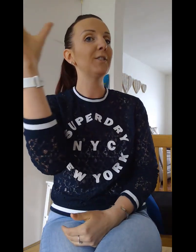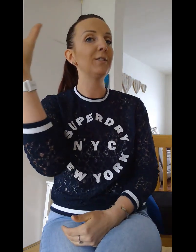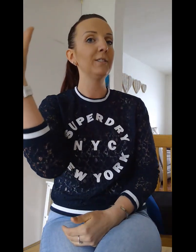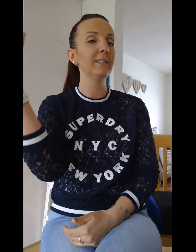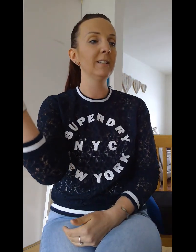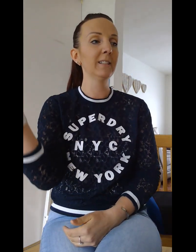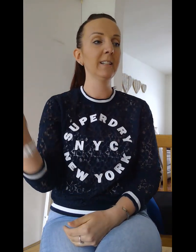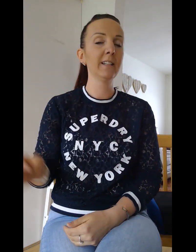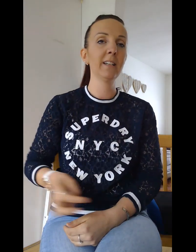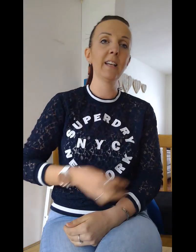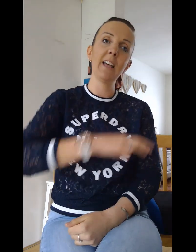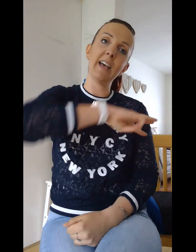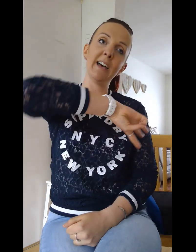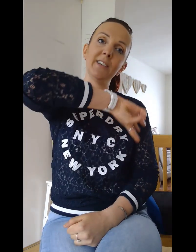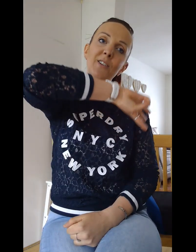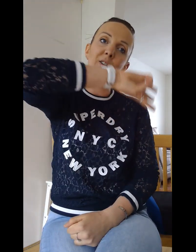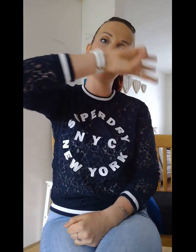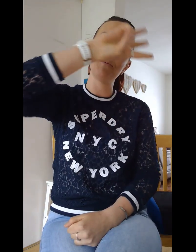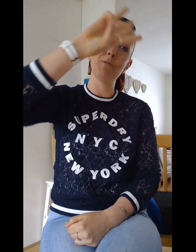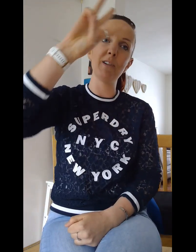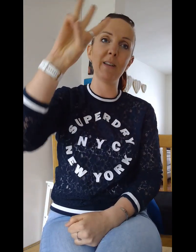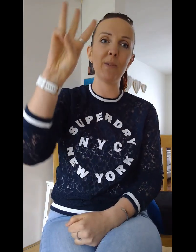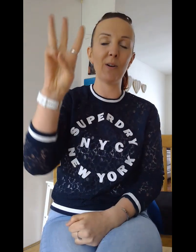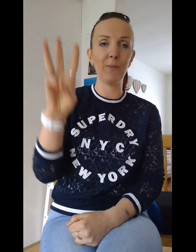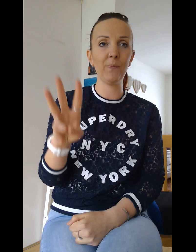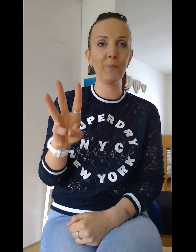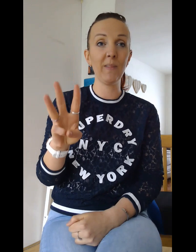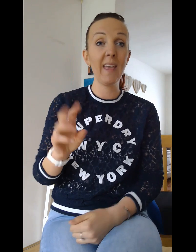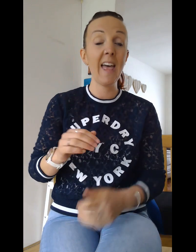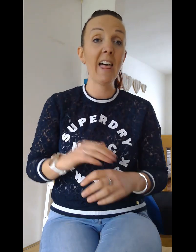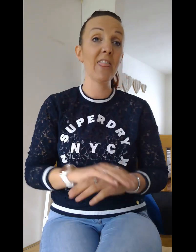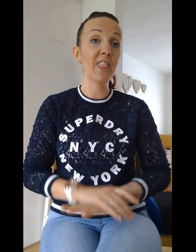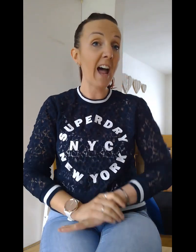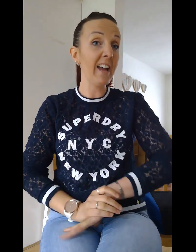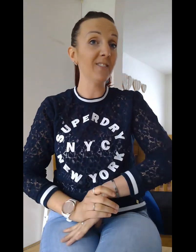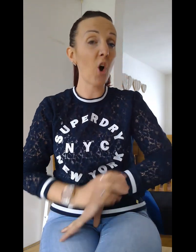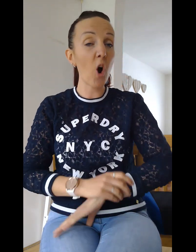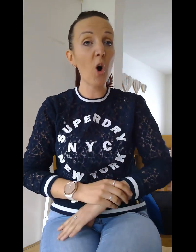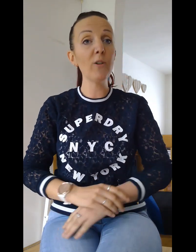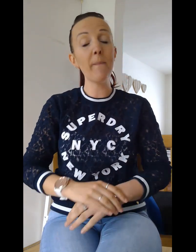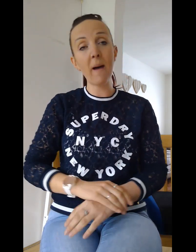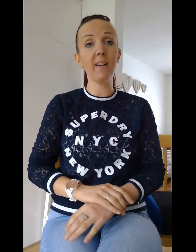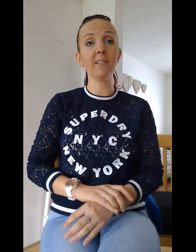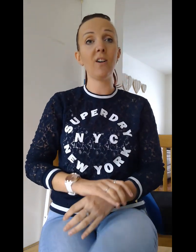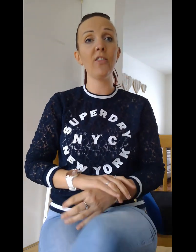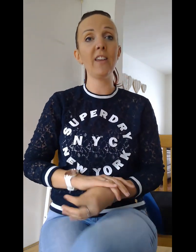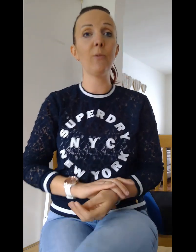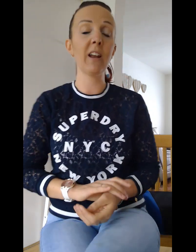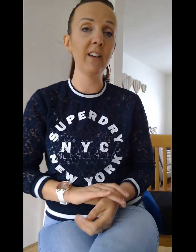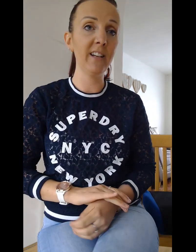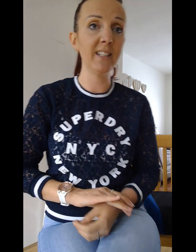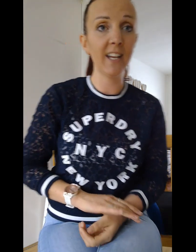beautiful, and rainbow. That is all your Makaton that you are learning